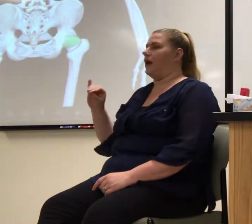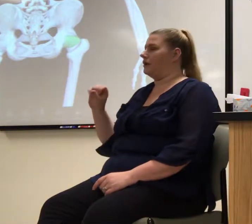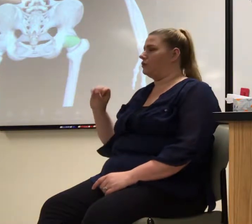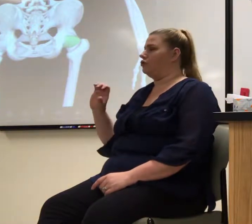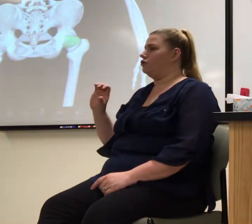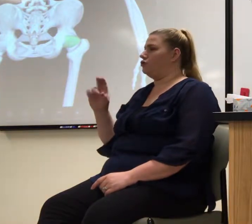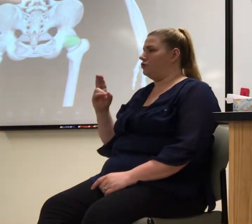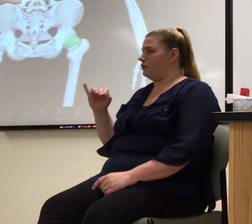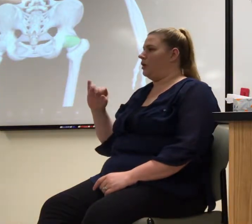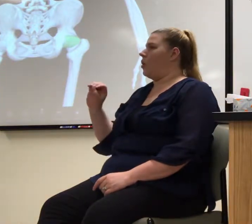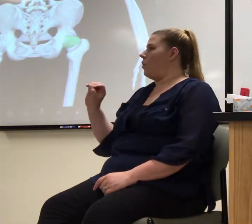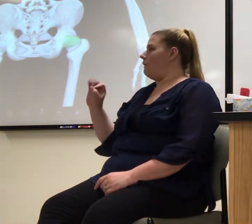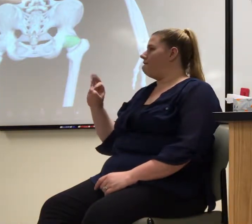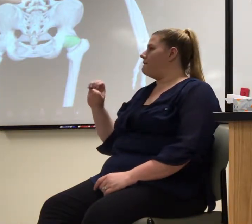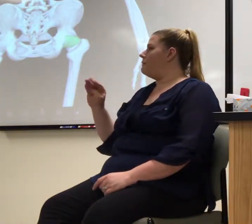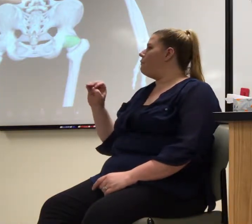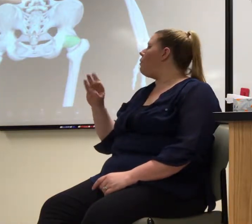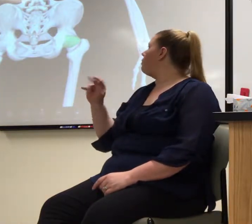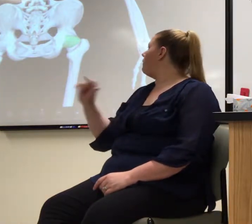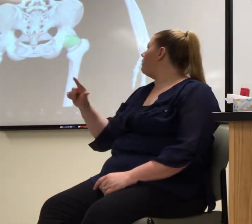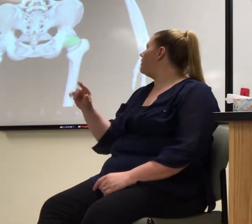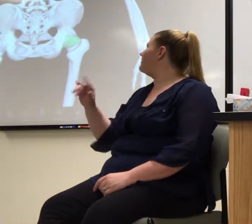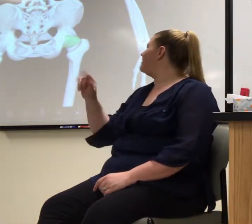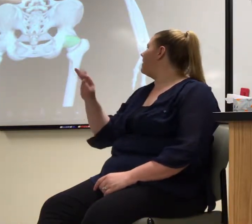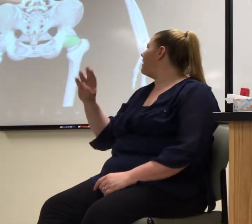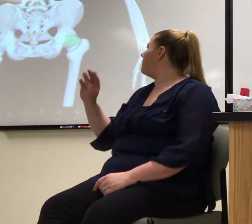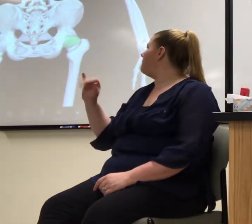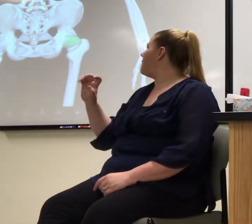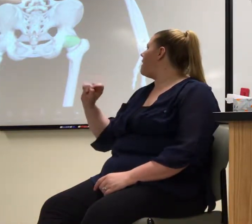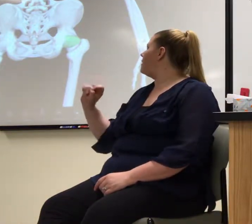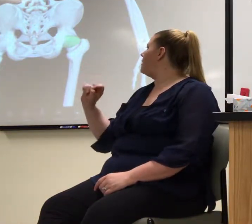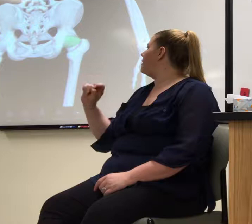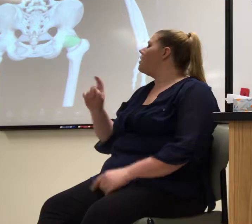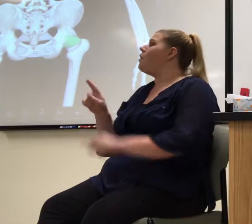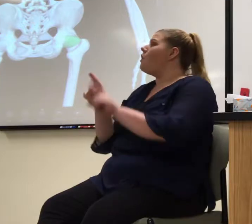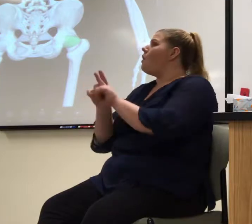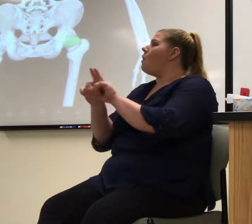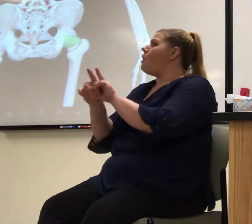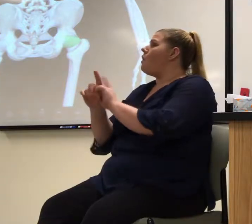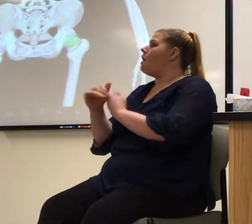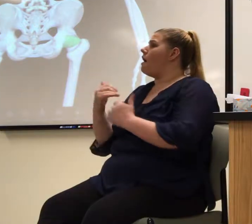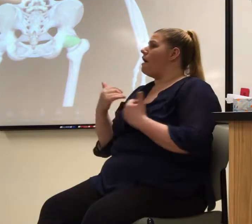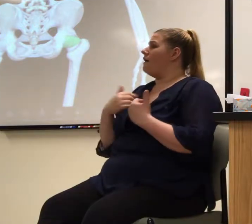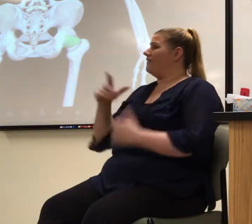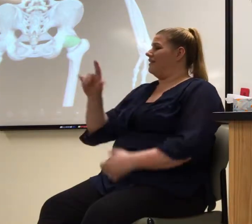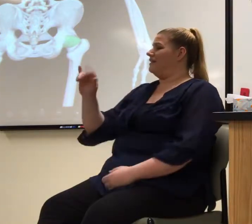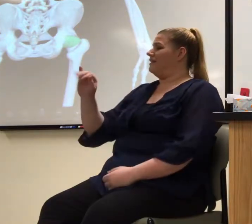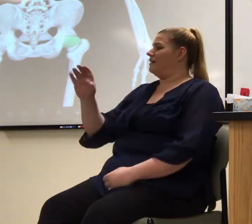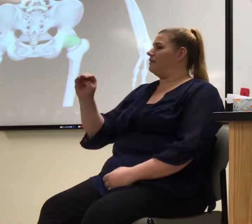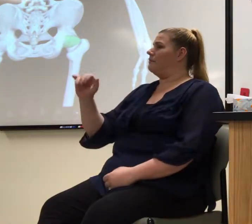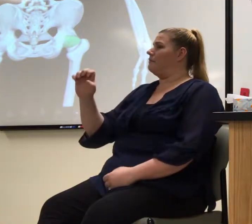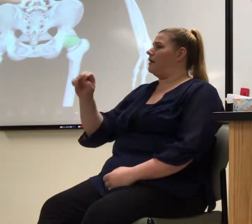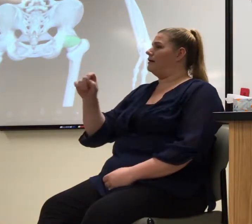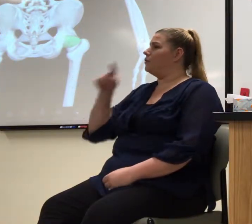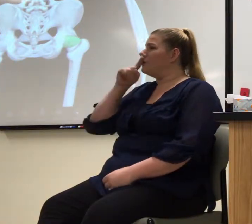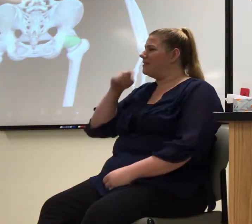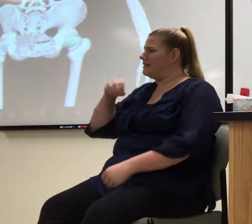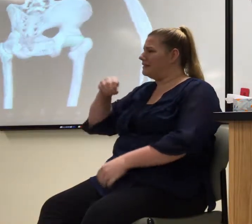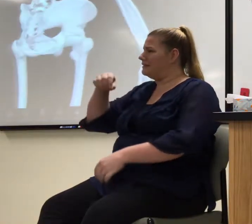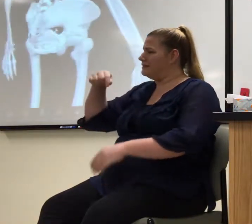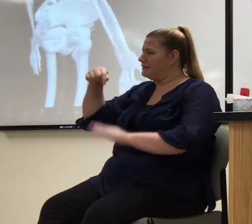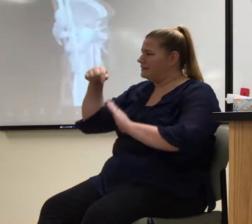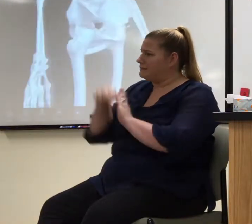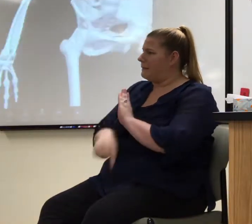And there's also a ligament deep inside the joint.